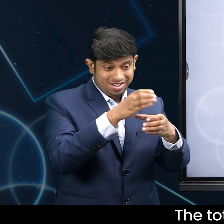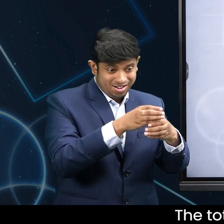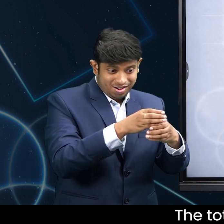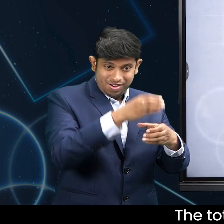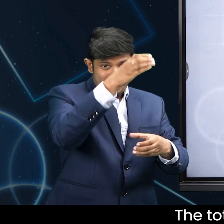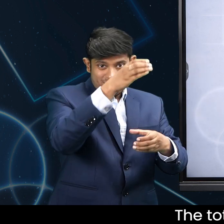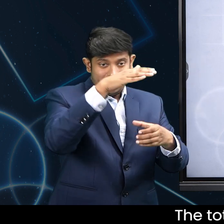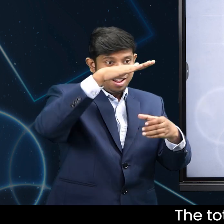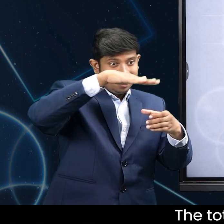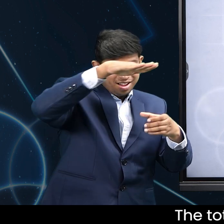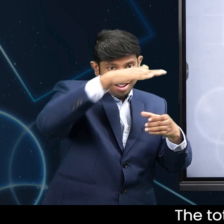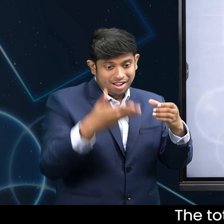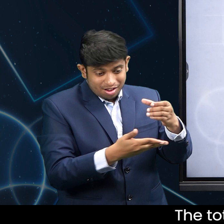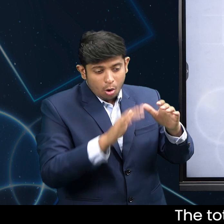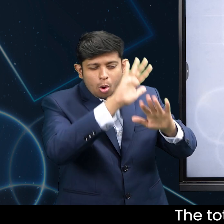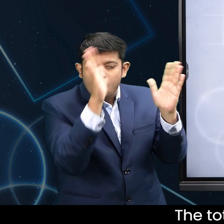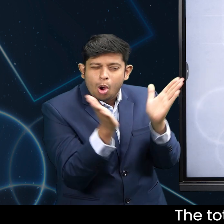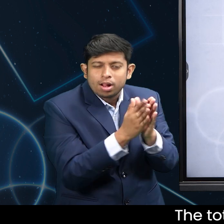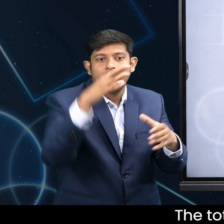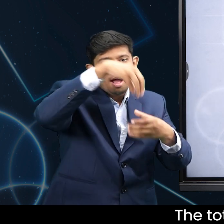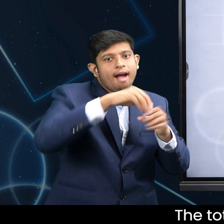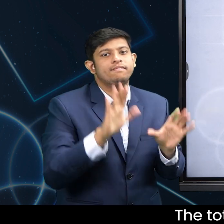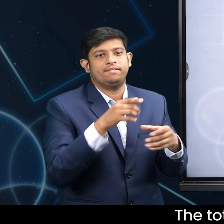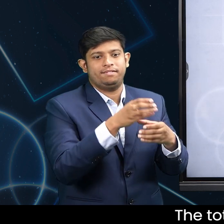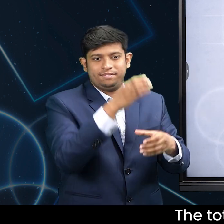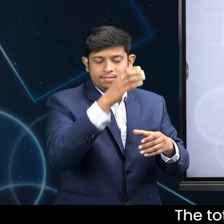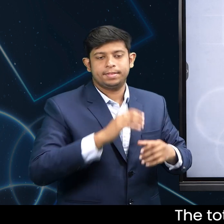the total surface area of a cylinder,